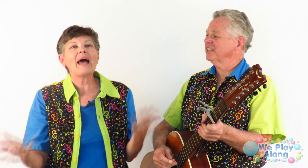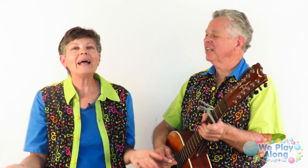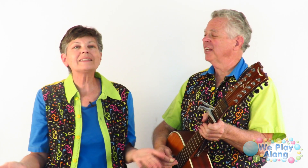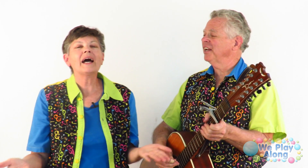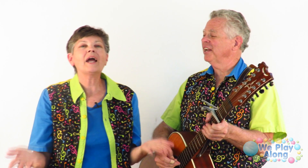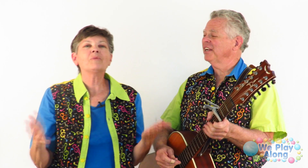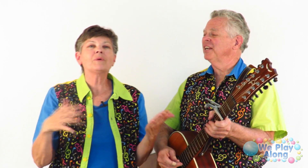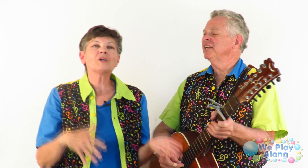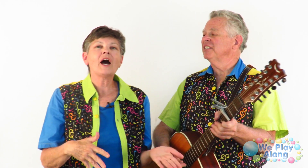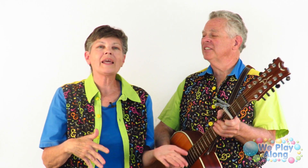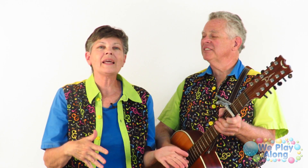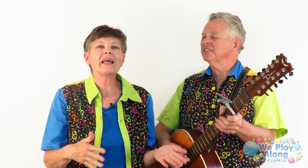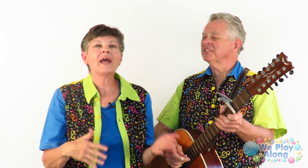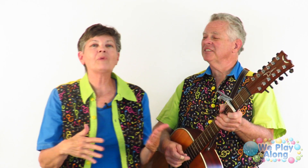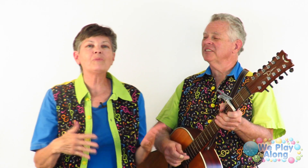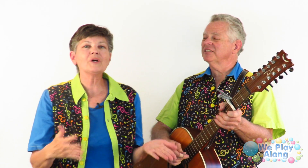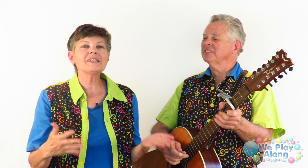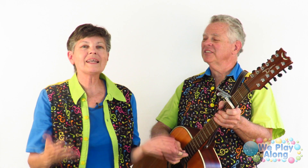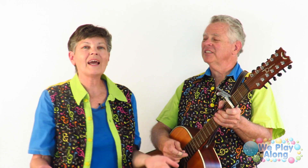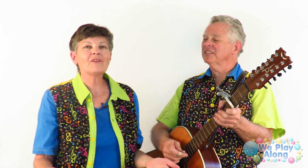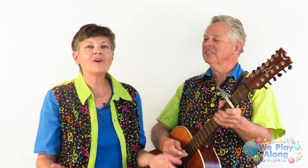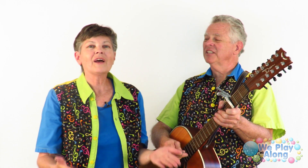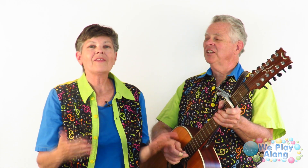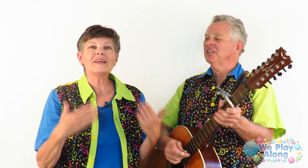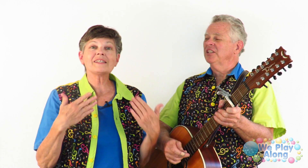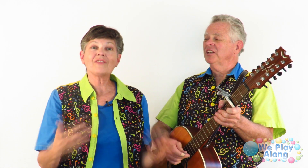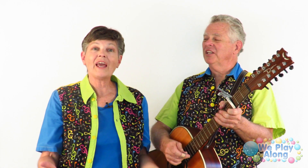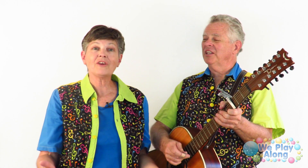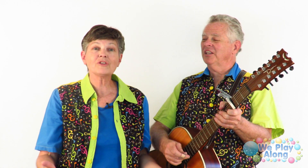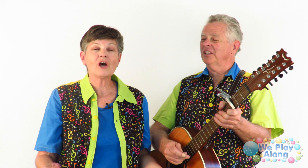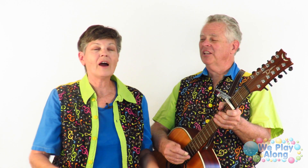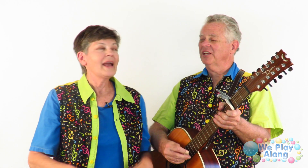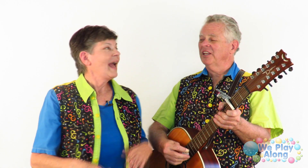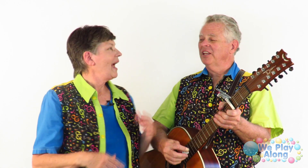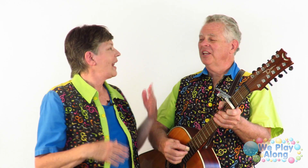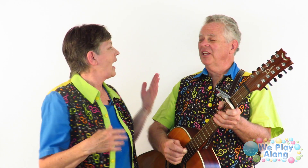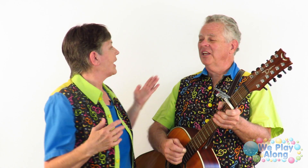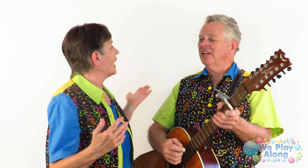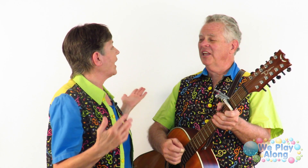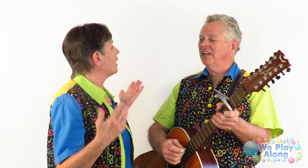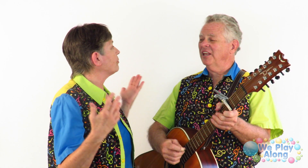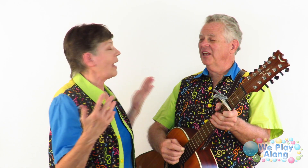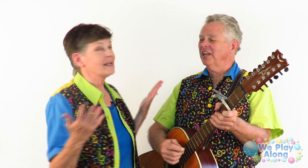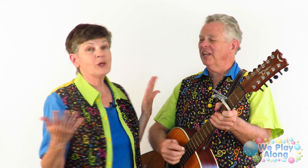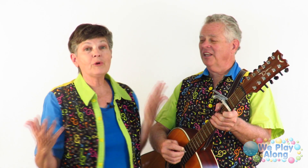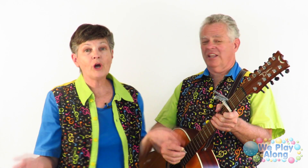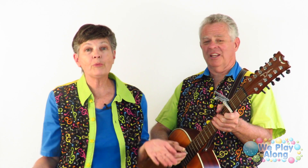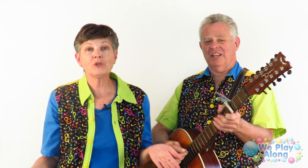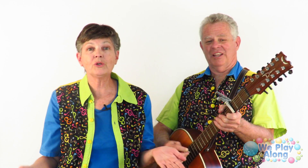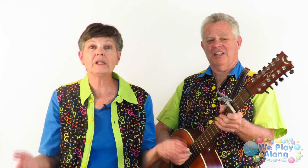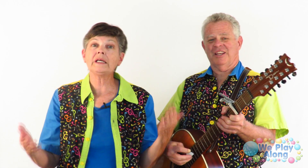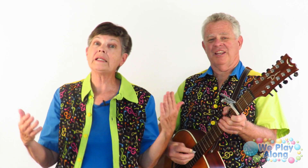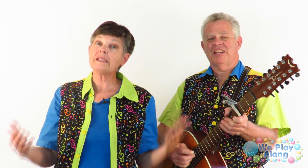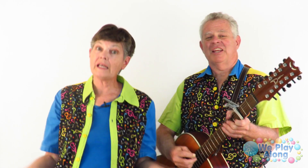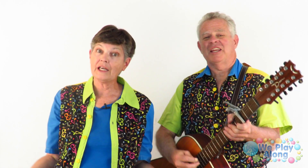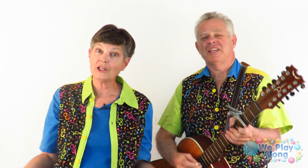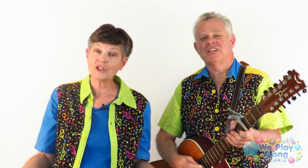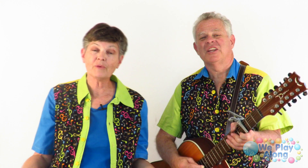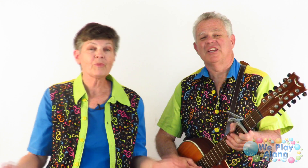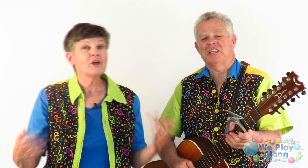last night we were talking and we put together this thank you song. And I can't pass up an opportunity to teach.